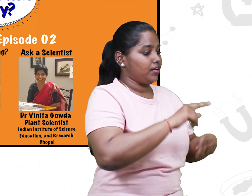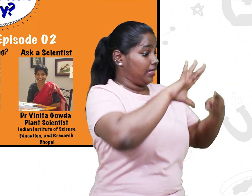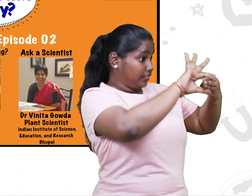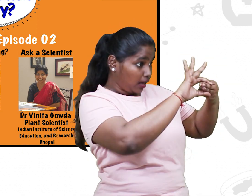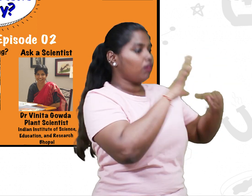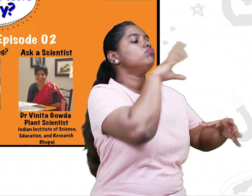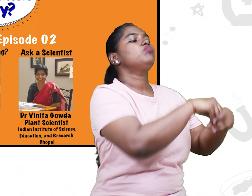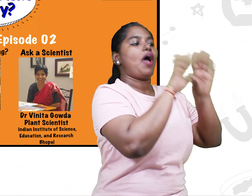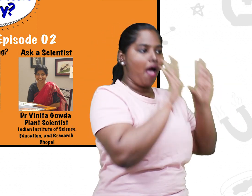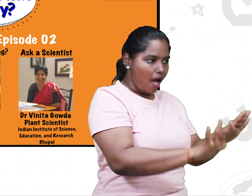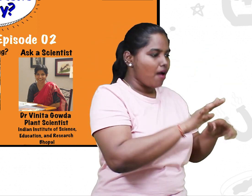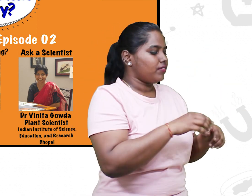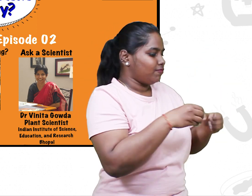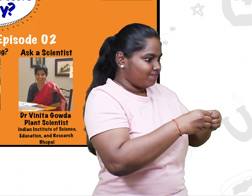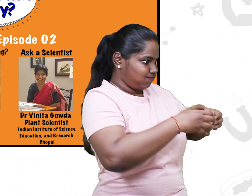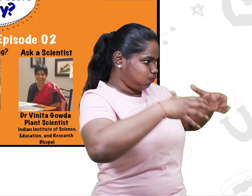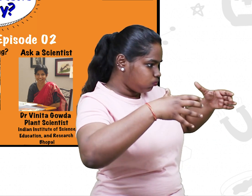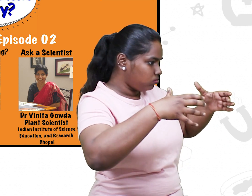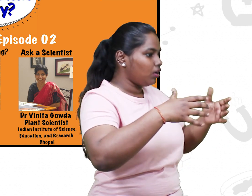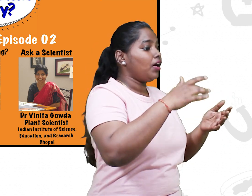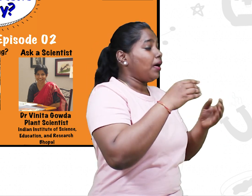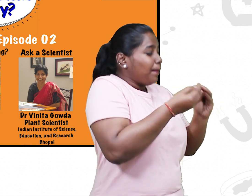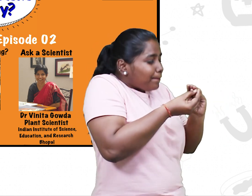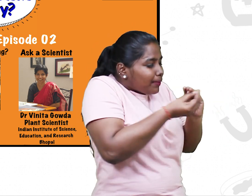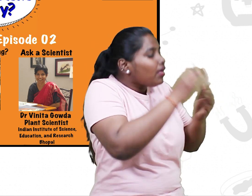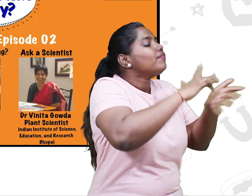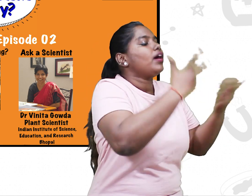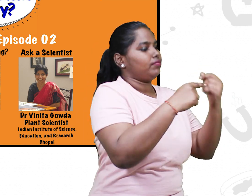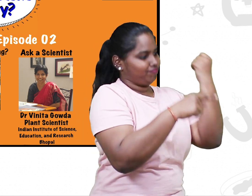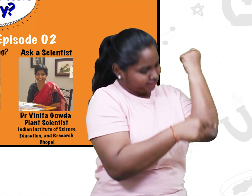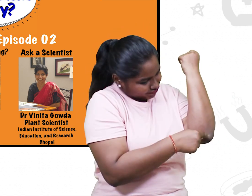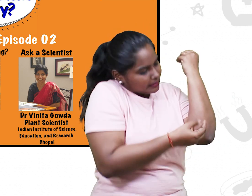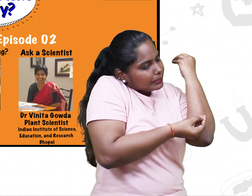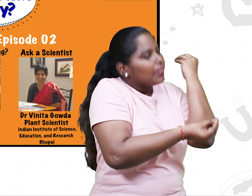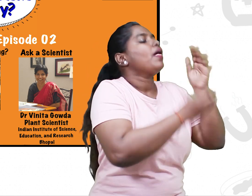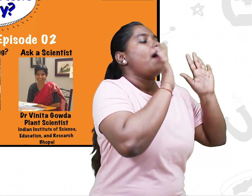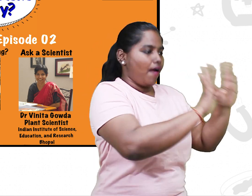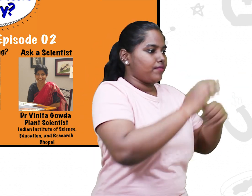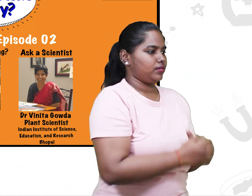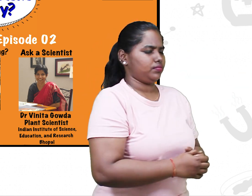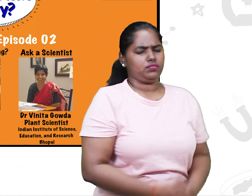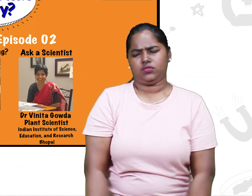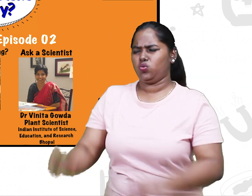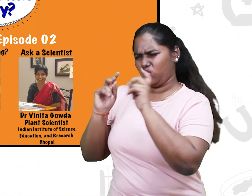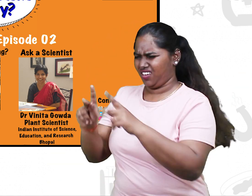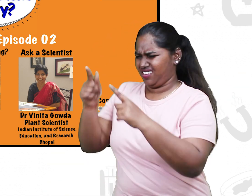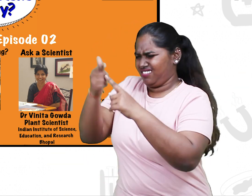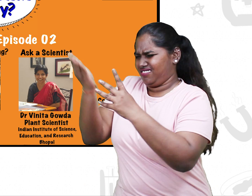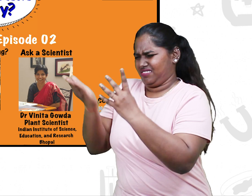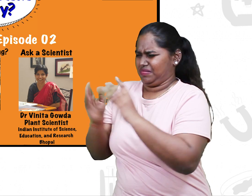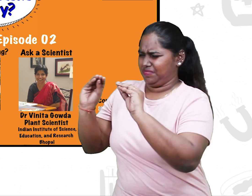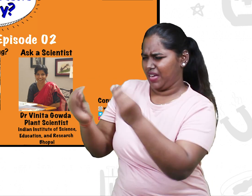these 3 steps happen inside or closer to the meristematic region. Okay, let's go one by